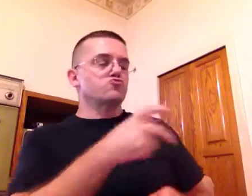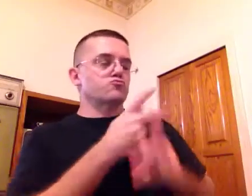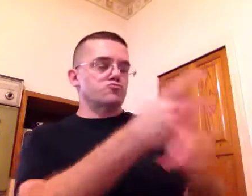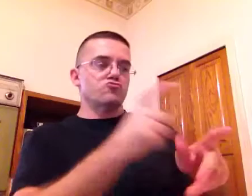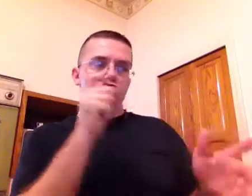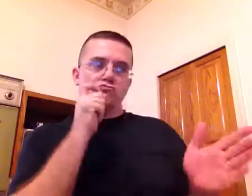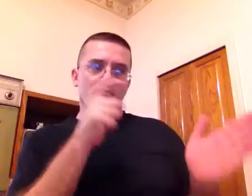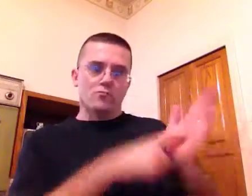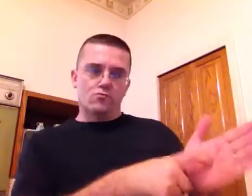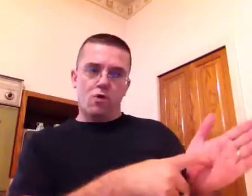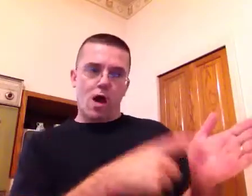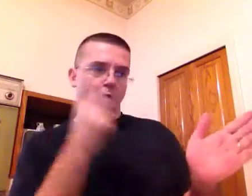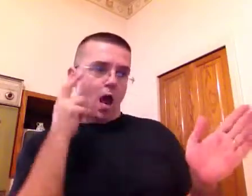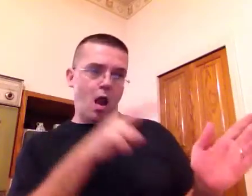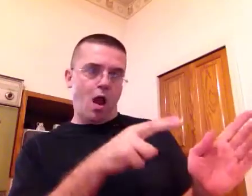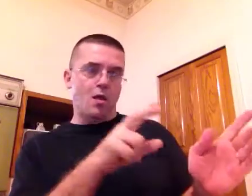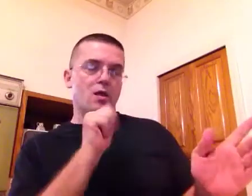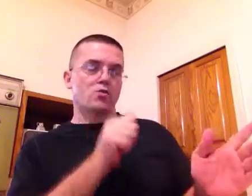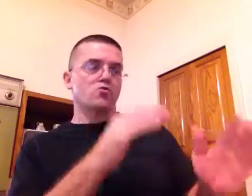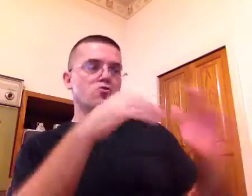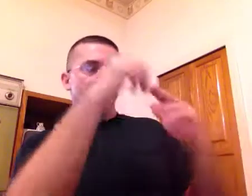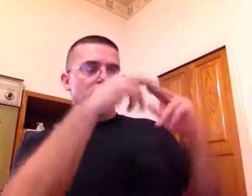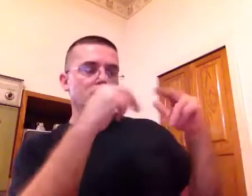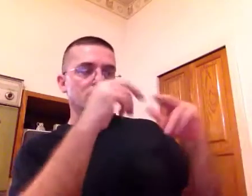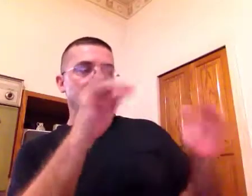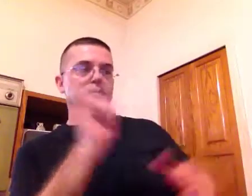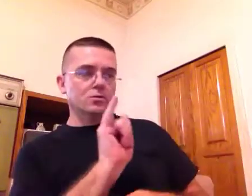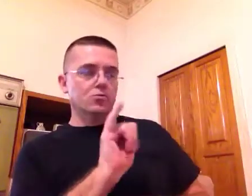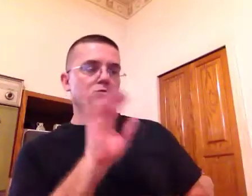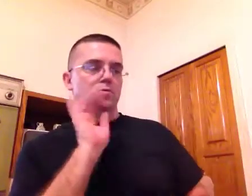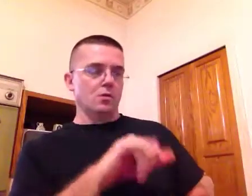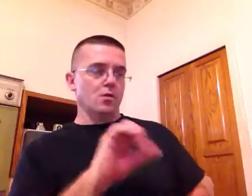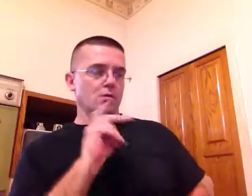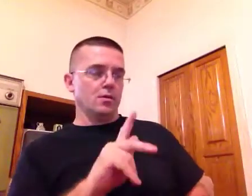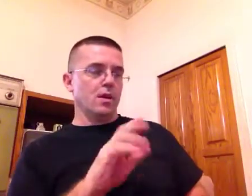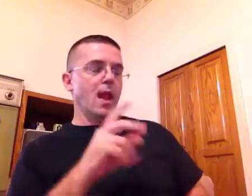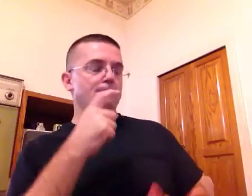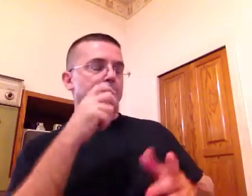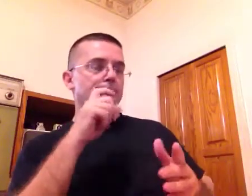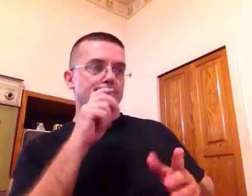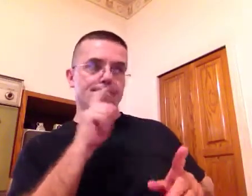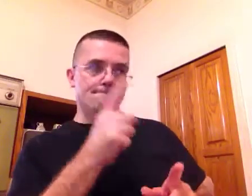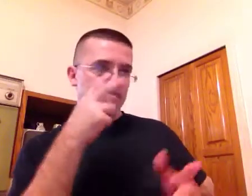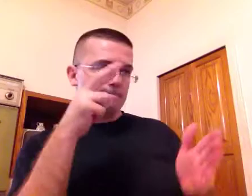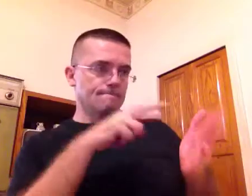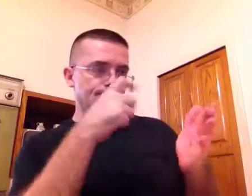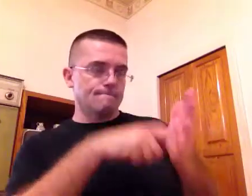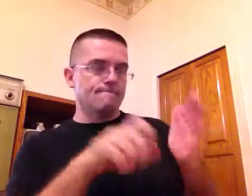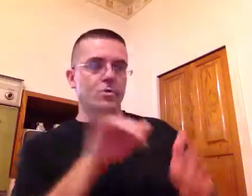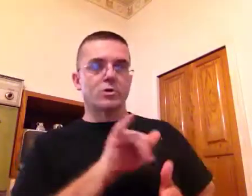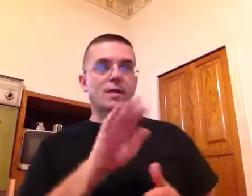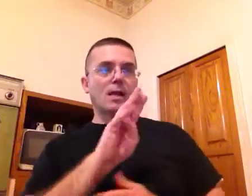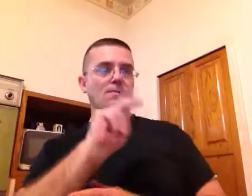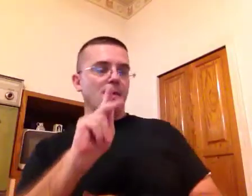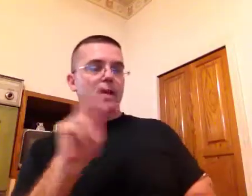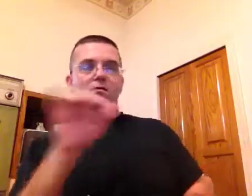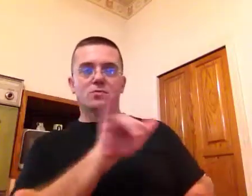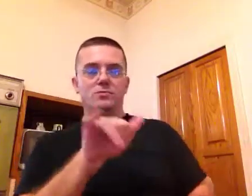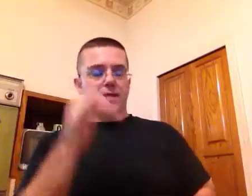your collateral is insured. Of course. Okay. And make sure the taxes are paid, just as if the bank would do the same thing. So